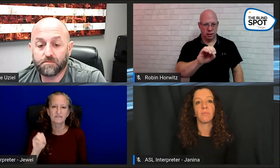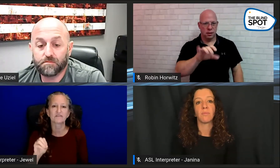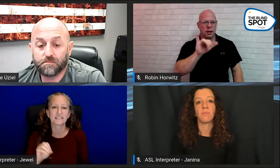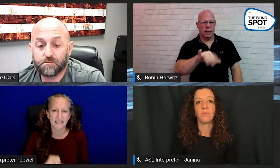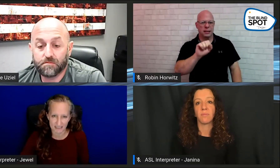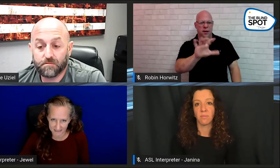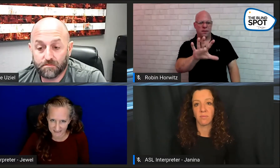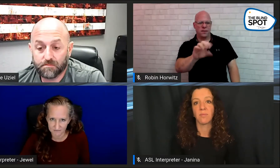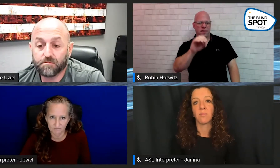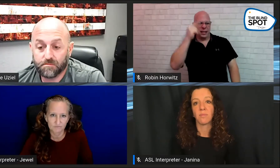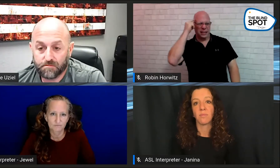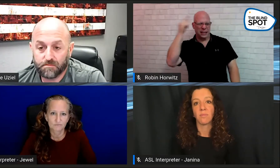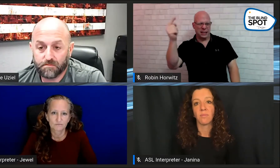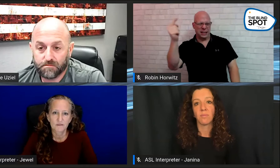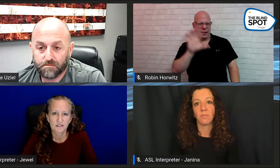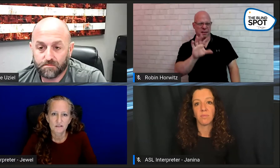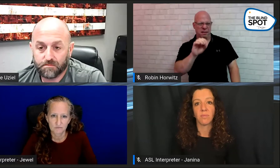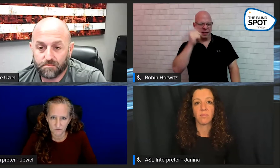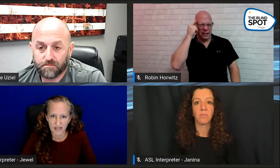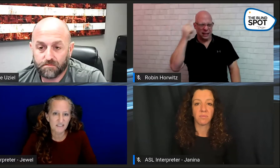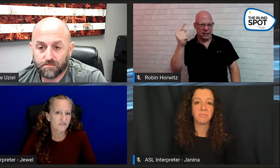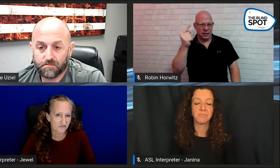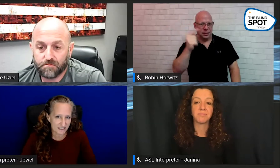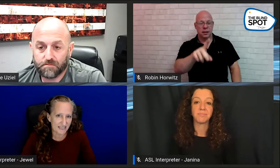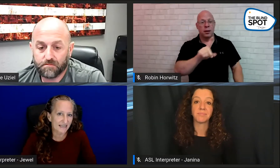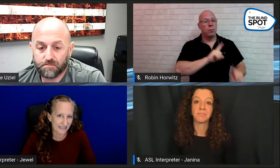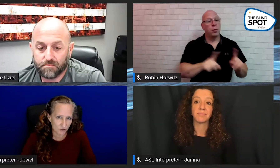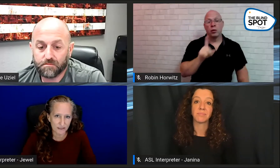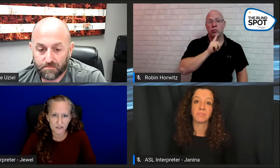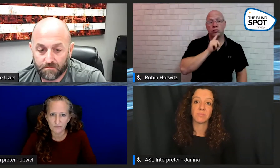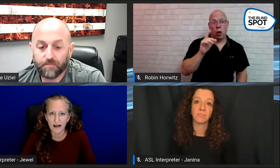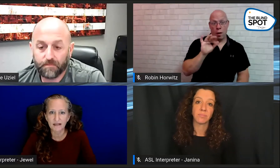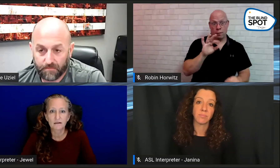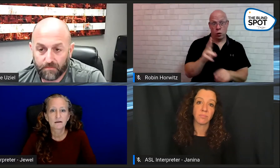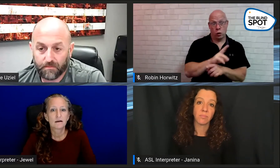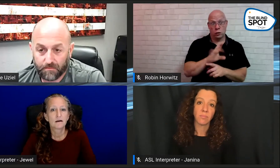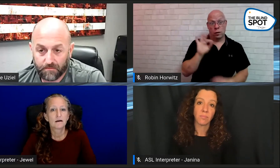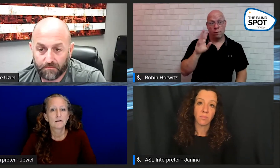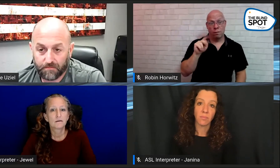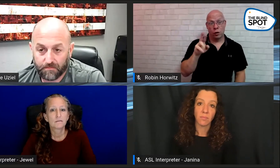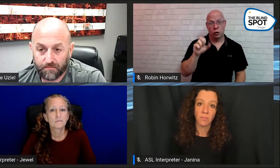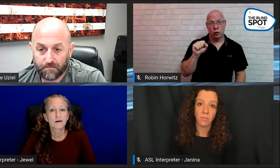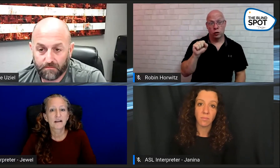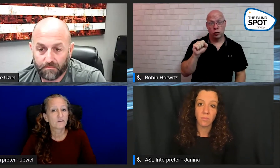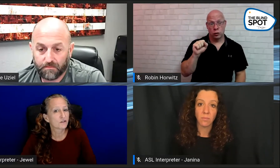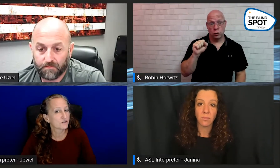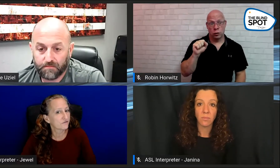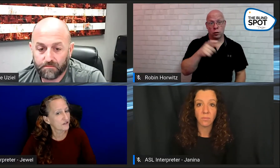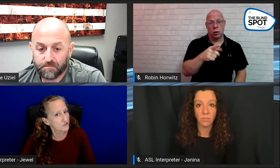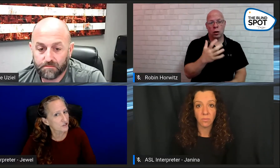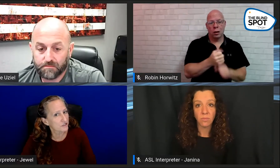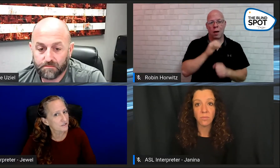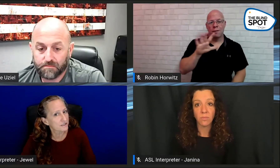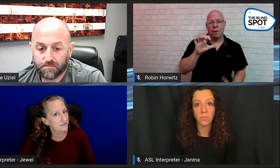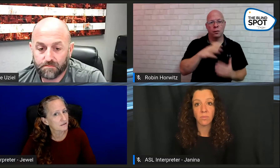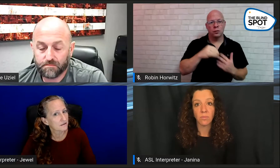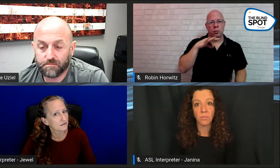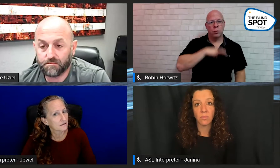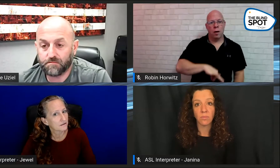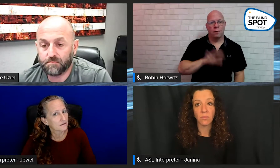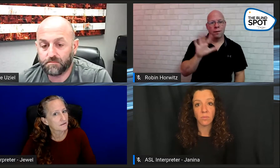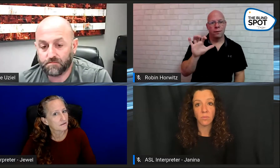$45.50. That's a 50-cent increase, right? But if you use